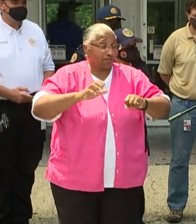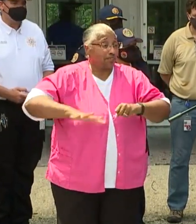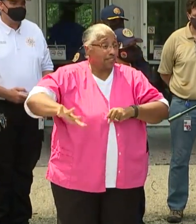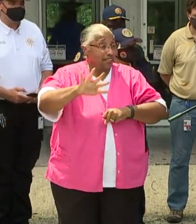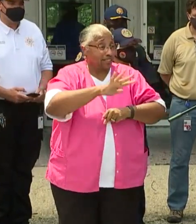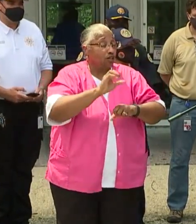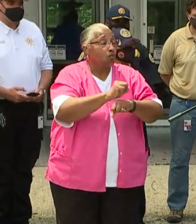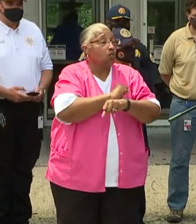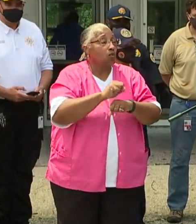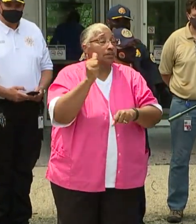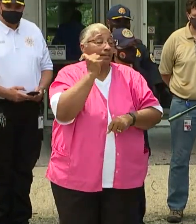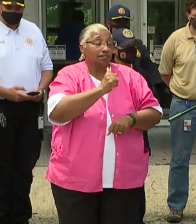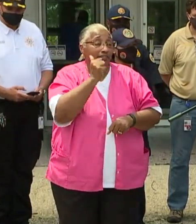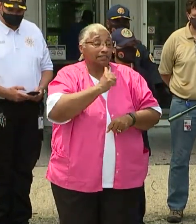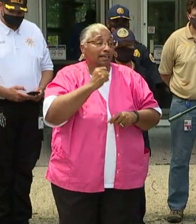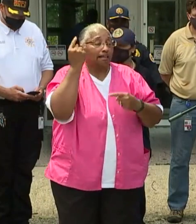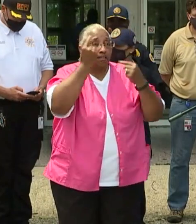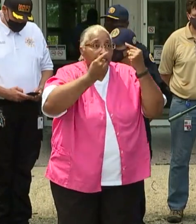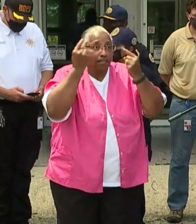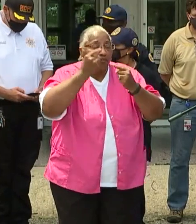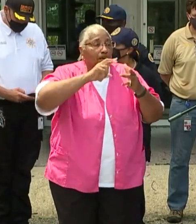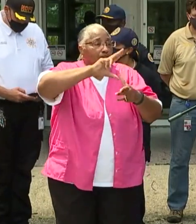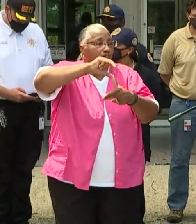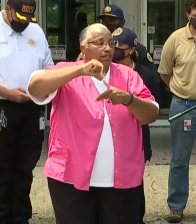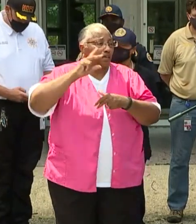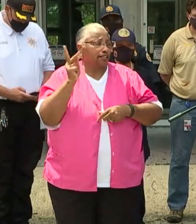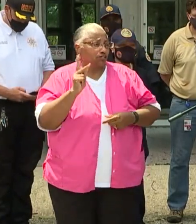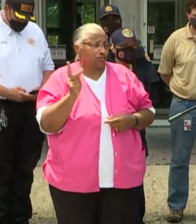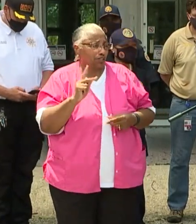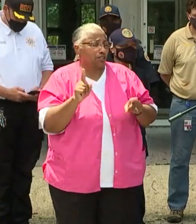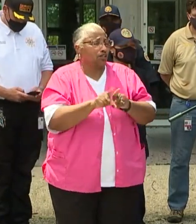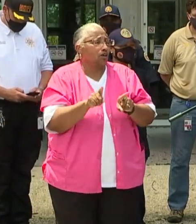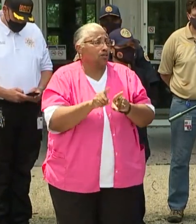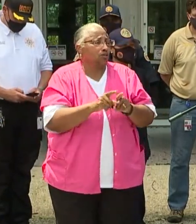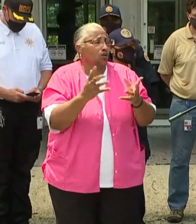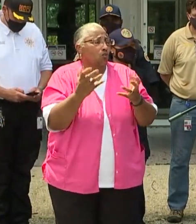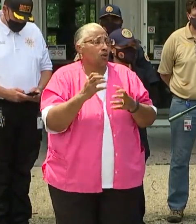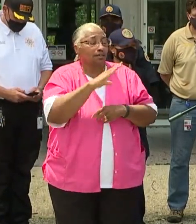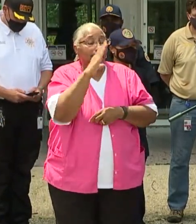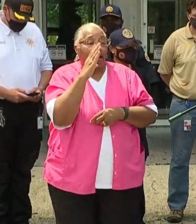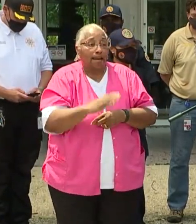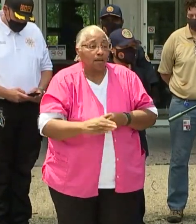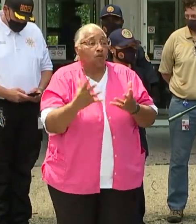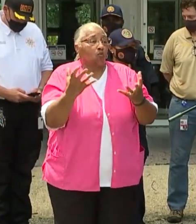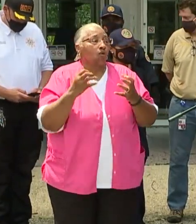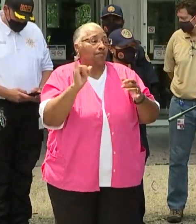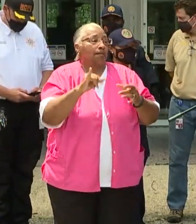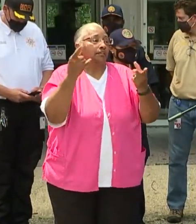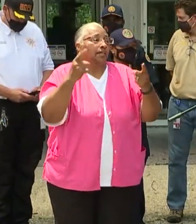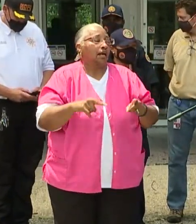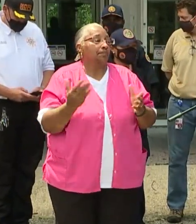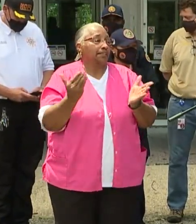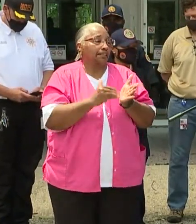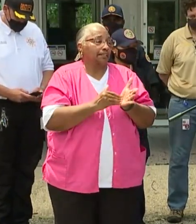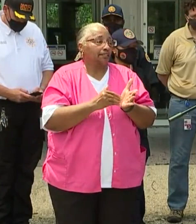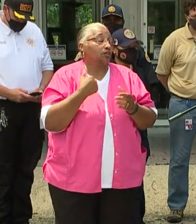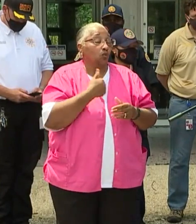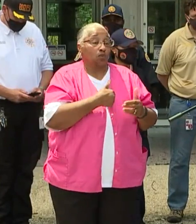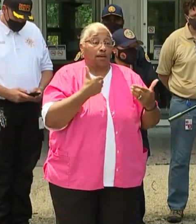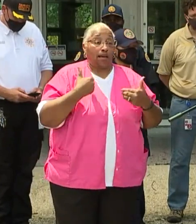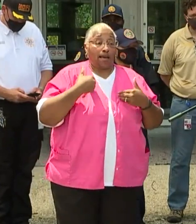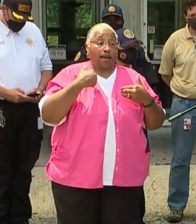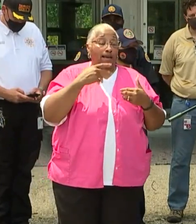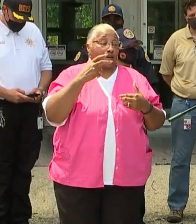work every day thinking about Hurricane Katrina and wanting to never ever repeat that again. And we had a storm that